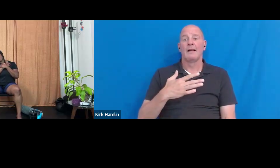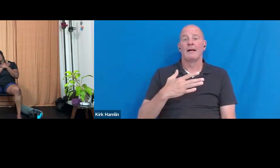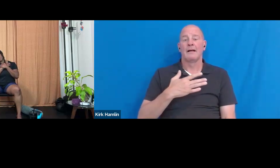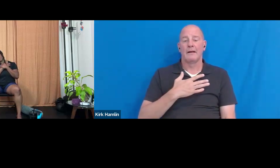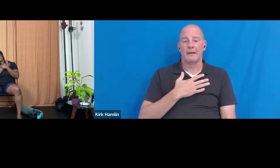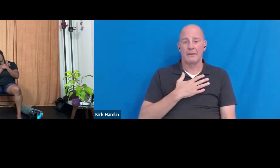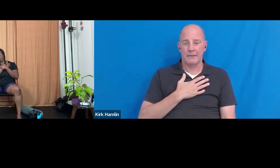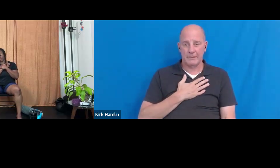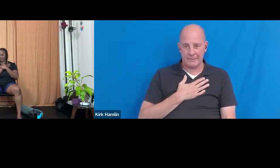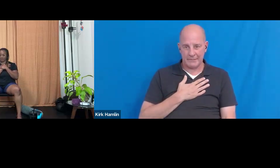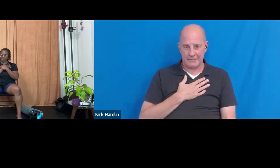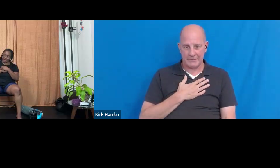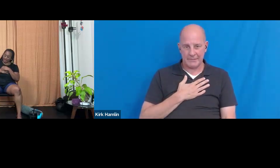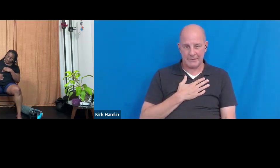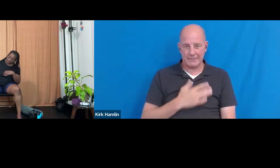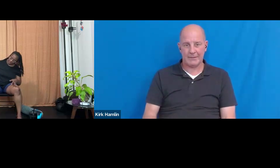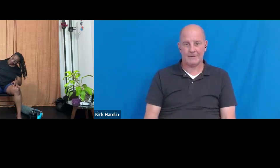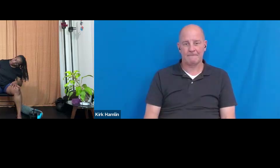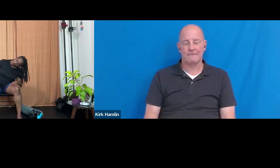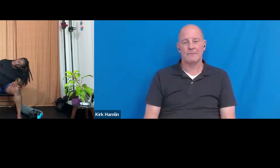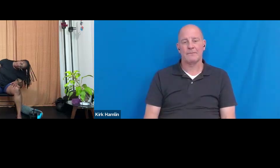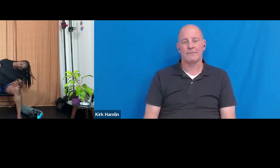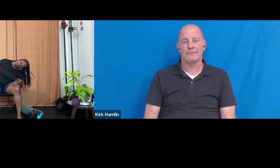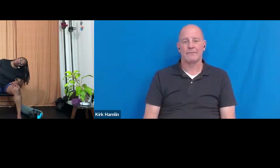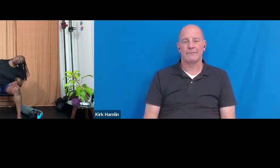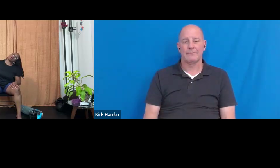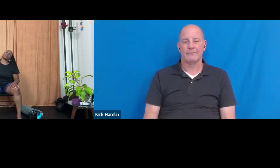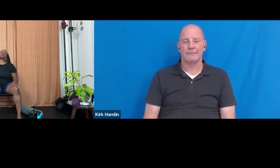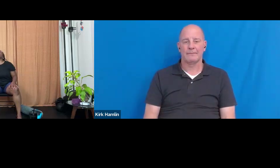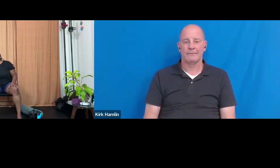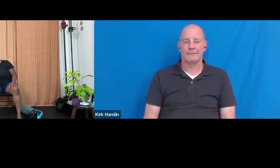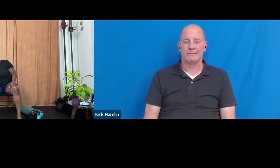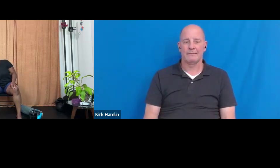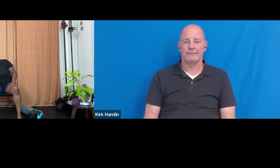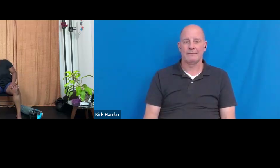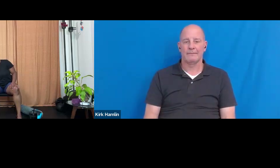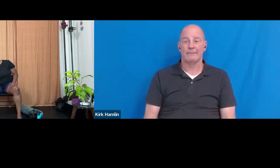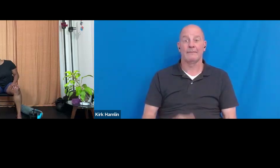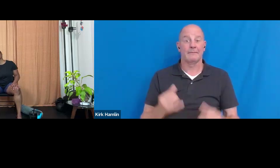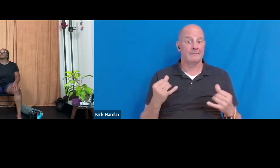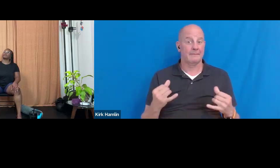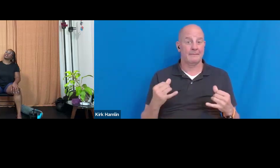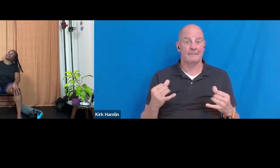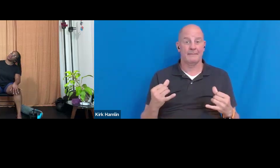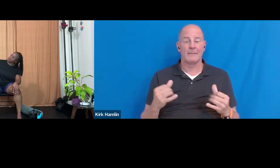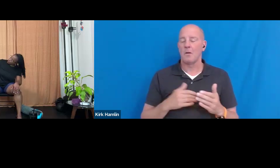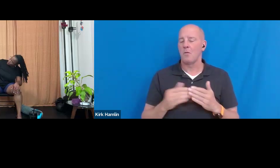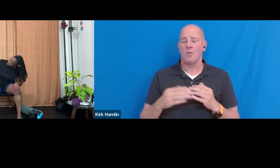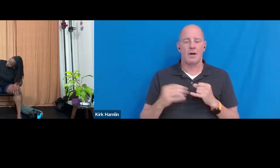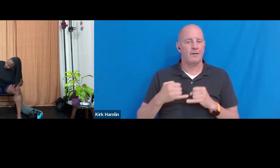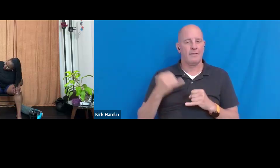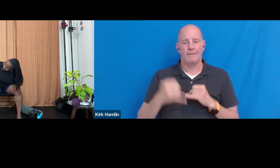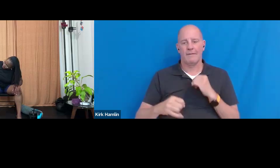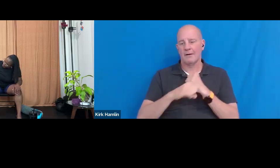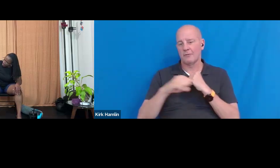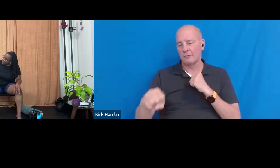In and out. Come on out of it. Okay, you've got a wild card here. Whatever last stretch or movement